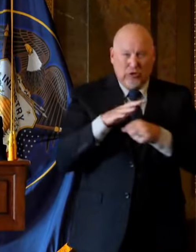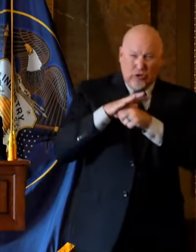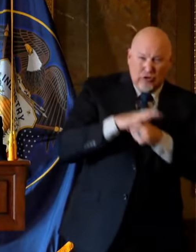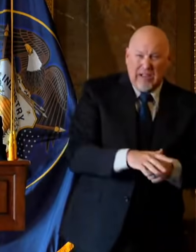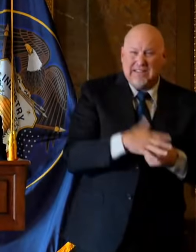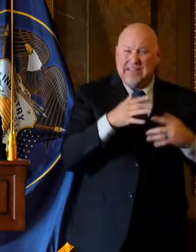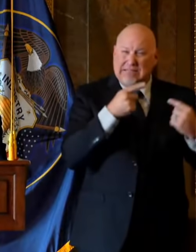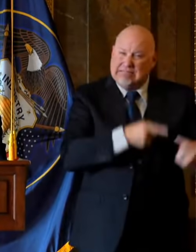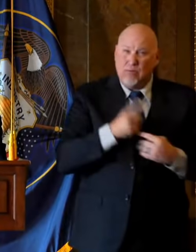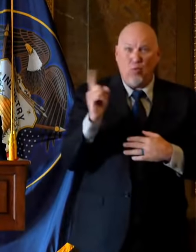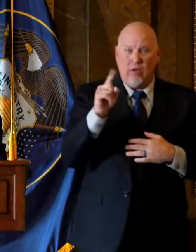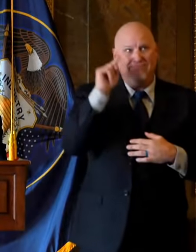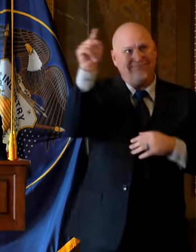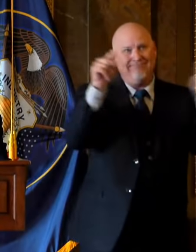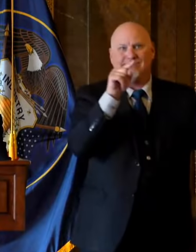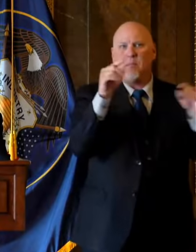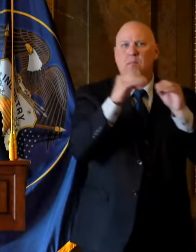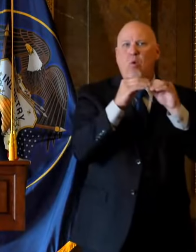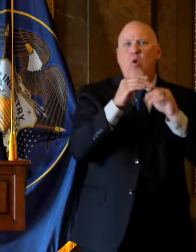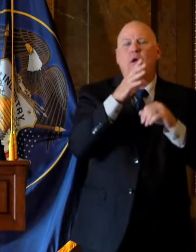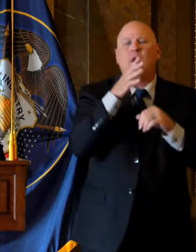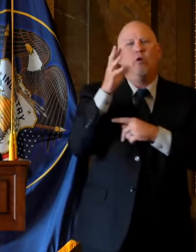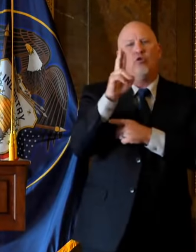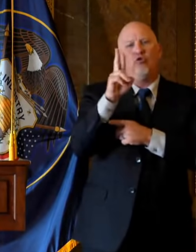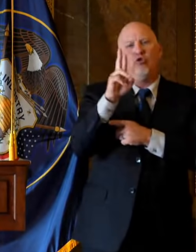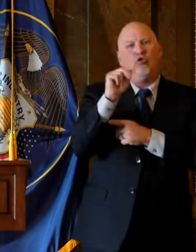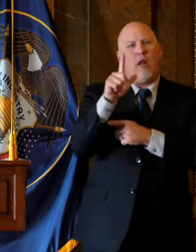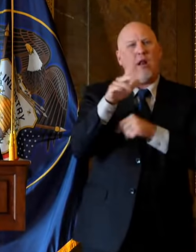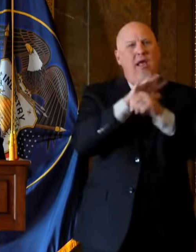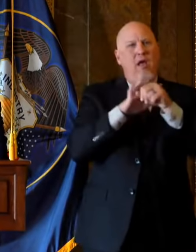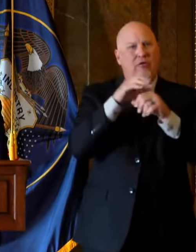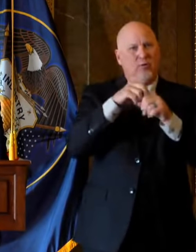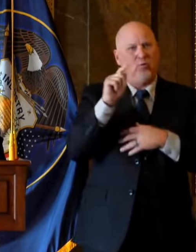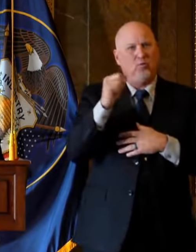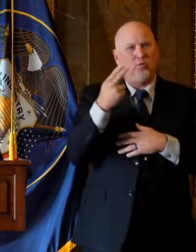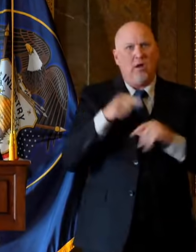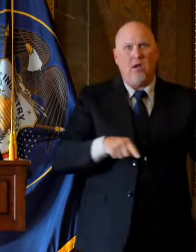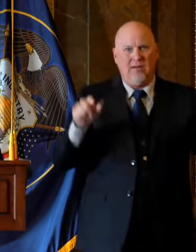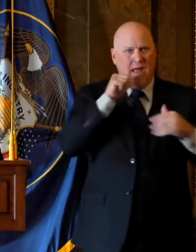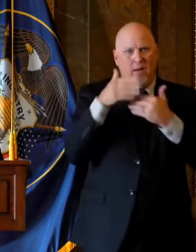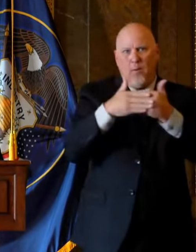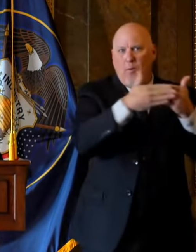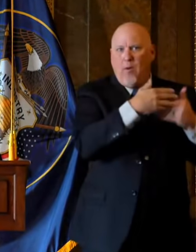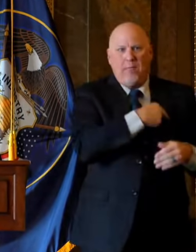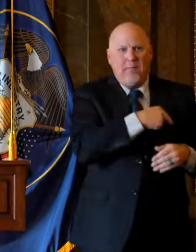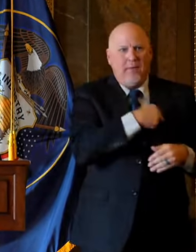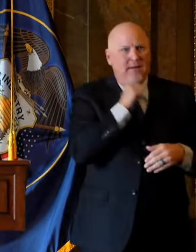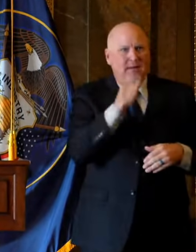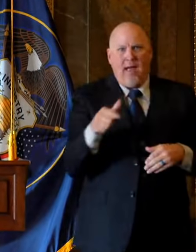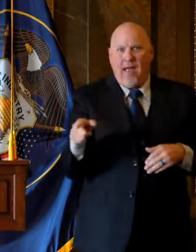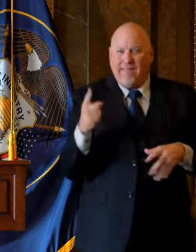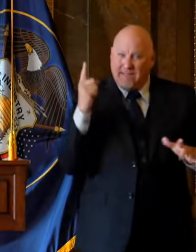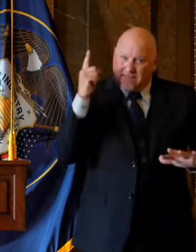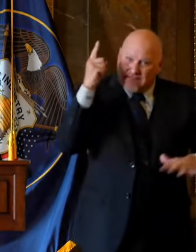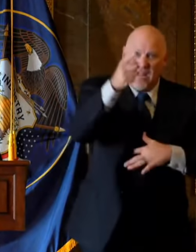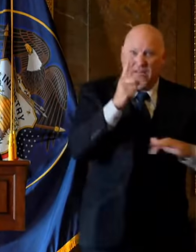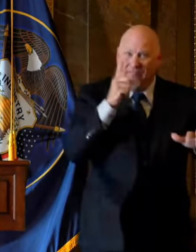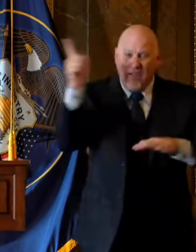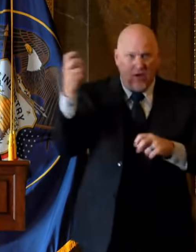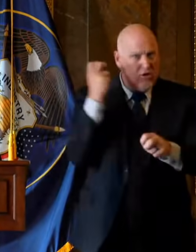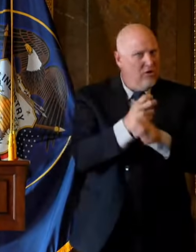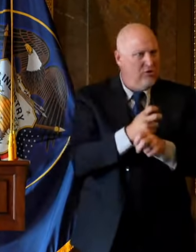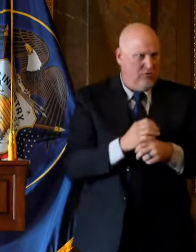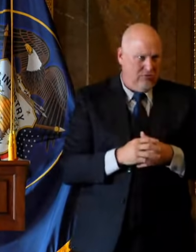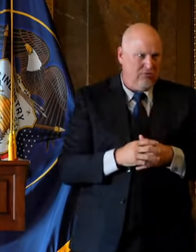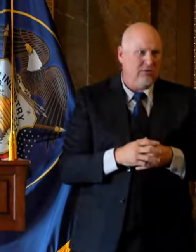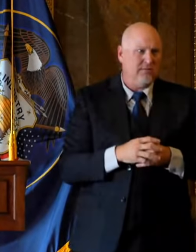move patients fluidly. I want to make it really clear that while COVID is exacerbating things, there's